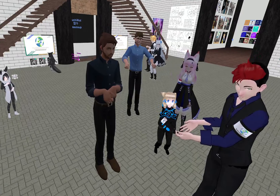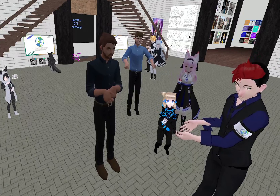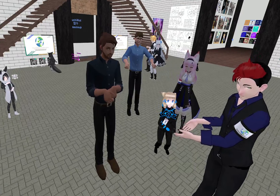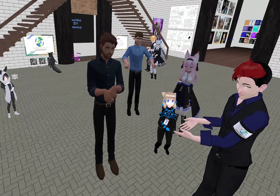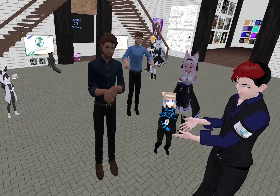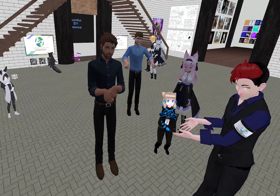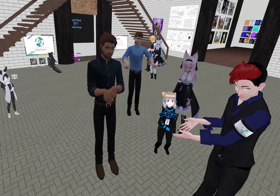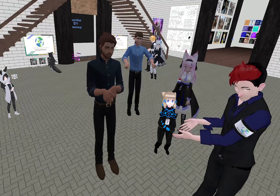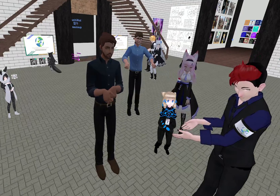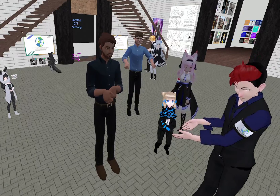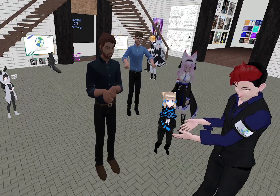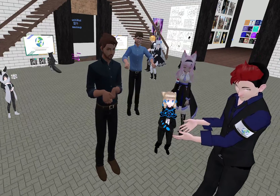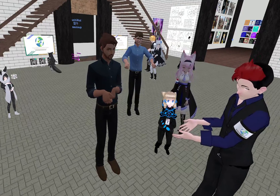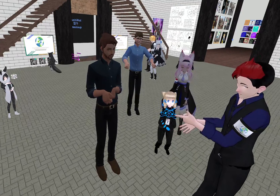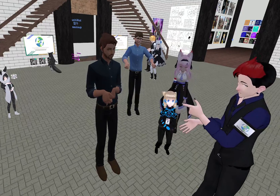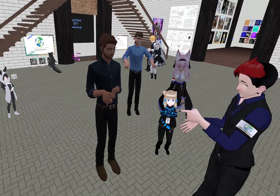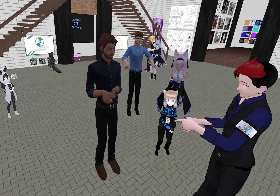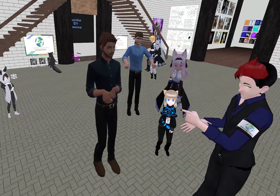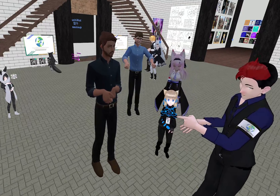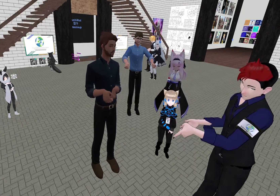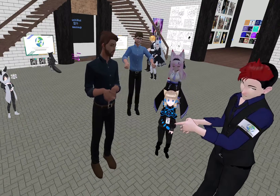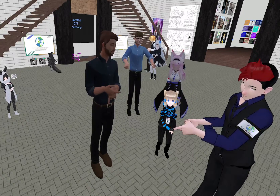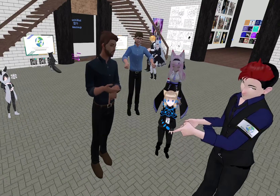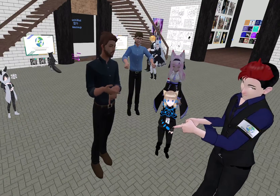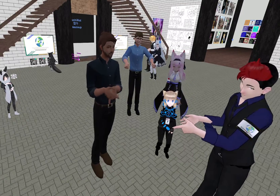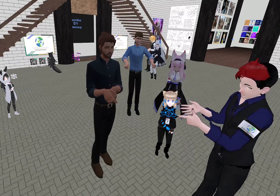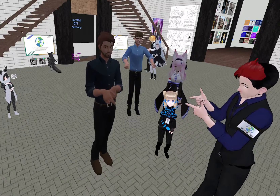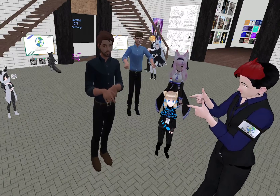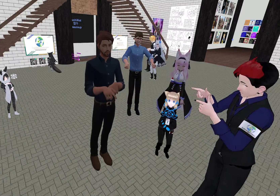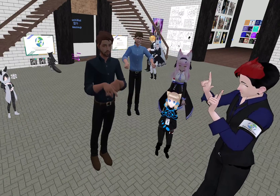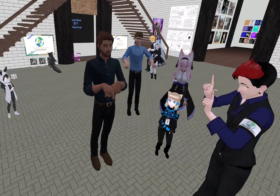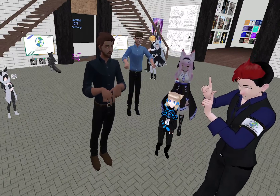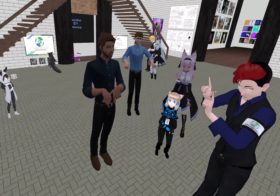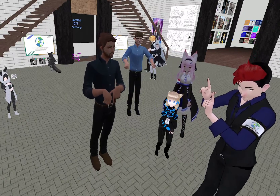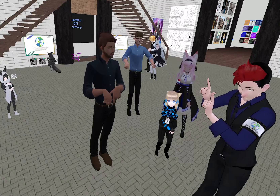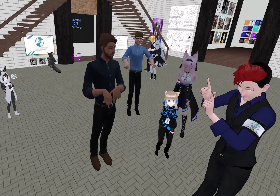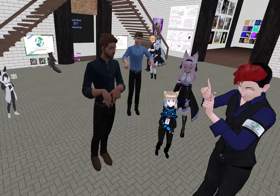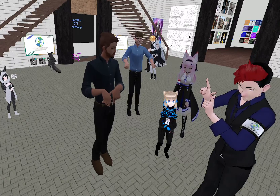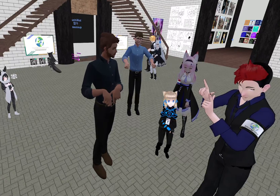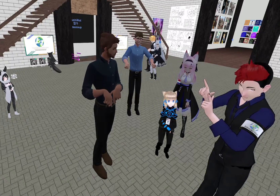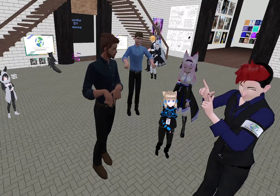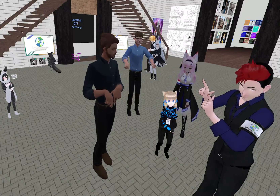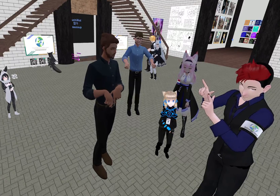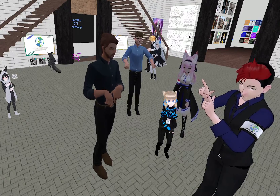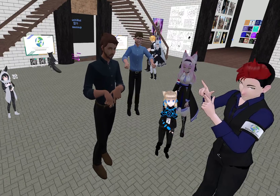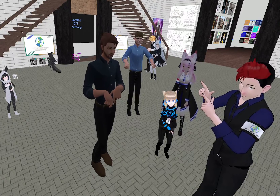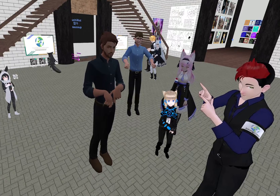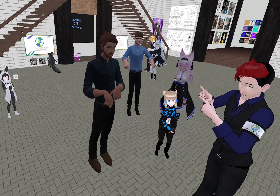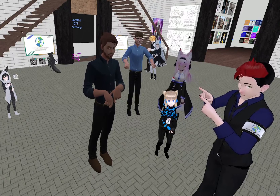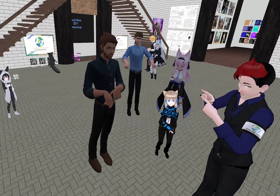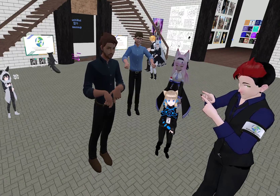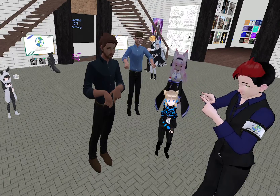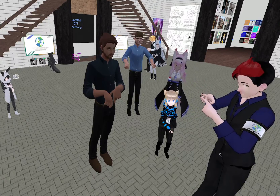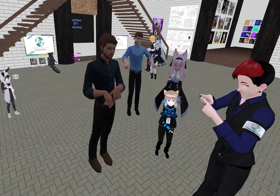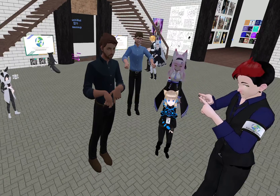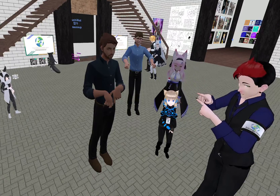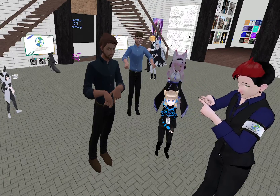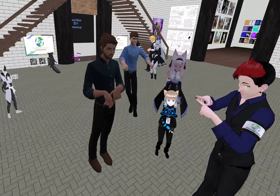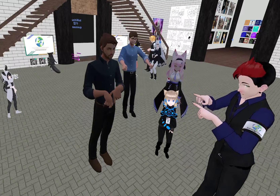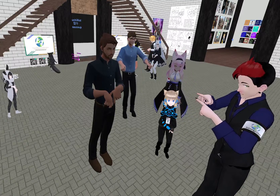theater has some form of something, but that specific theater had these special glasses you put on, and it basically